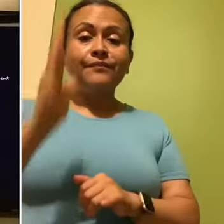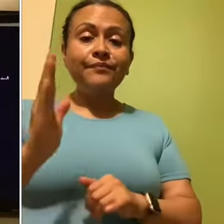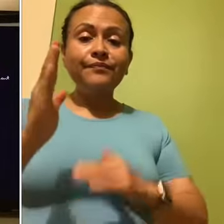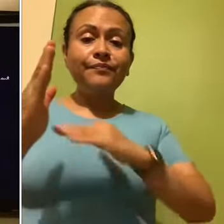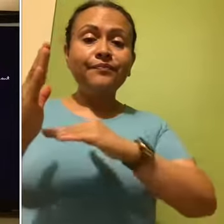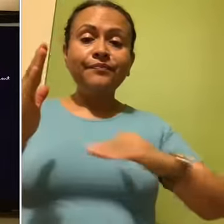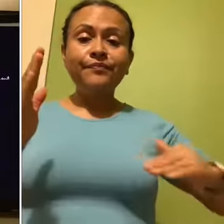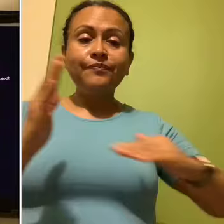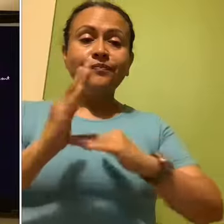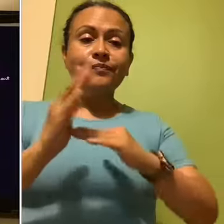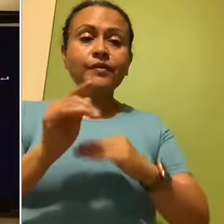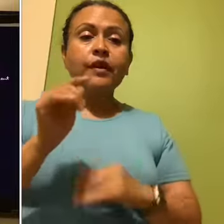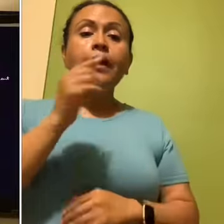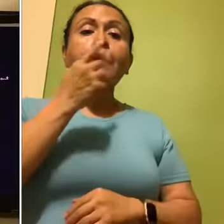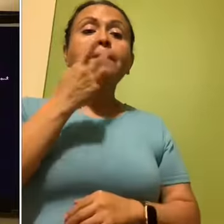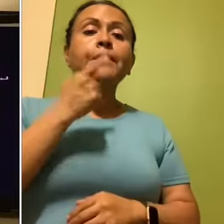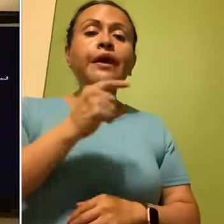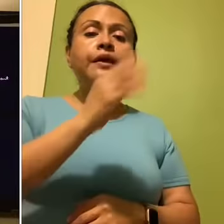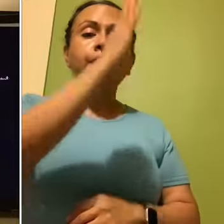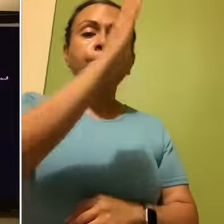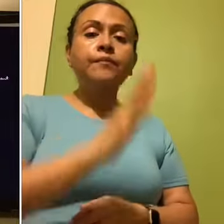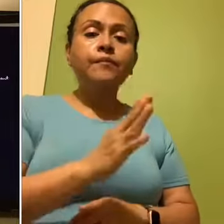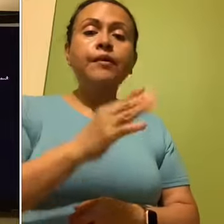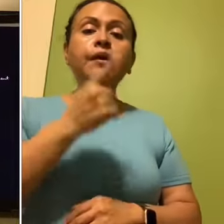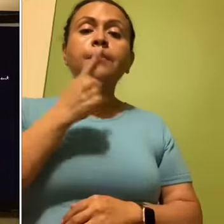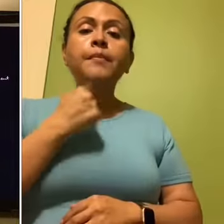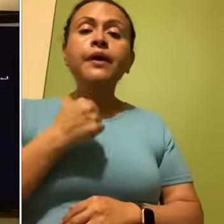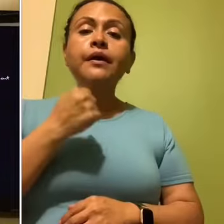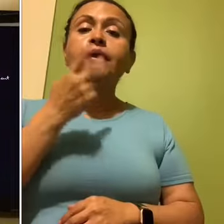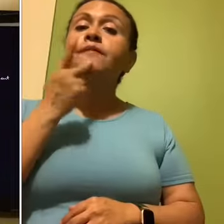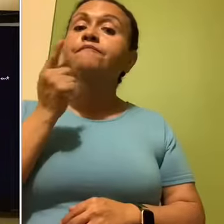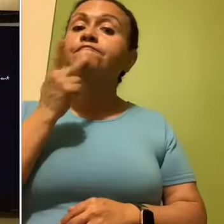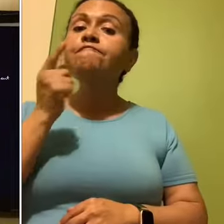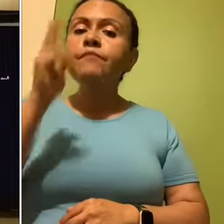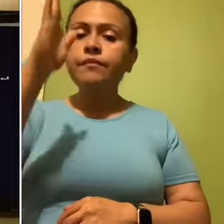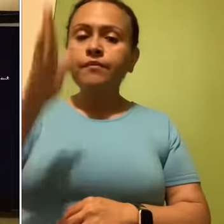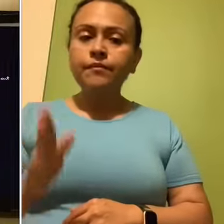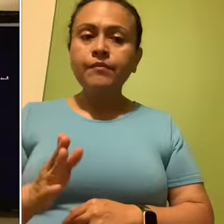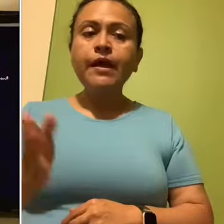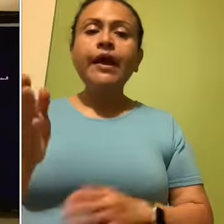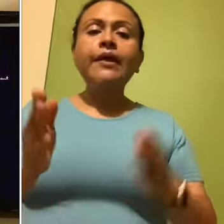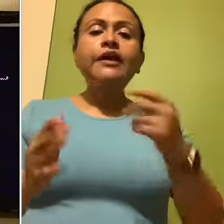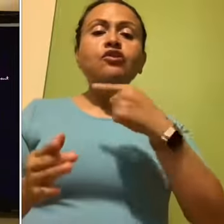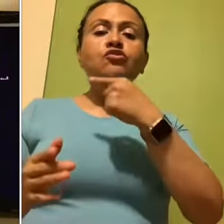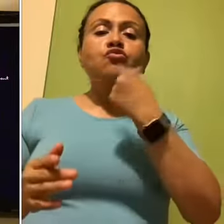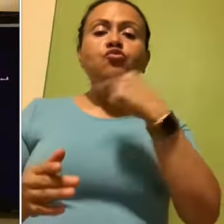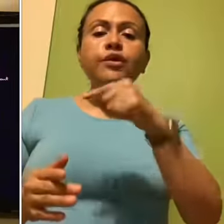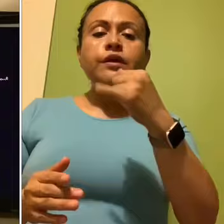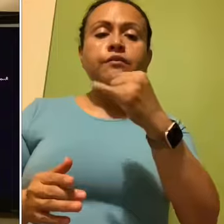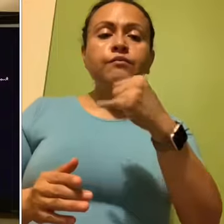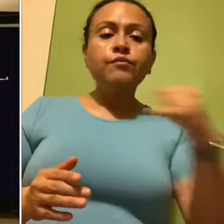the ratio of this, let me do that pink color, of this side